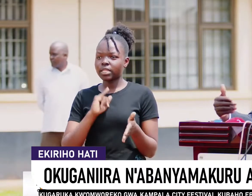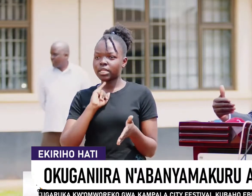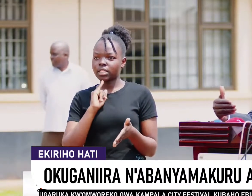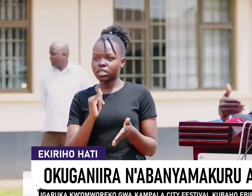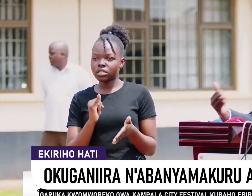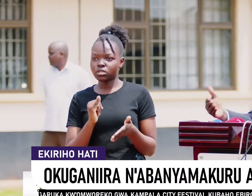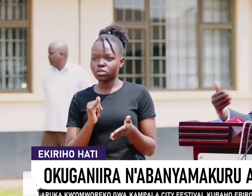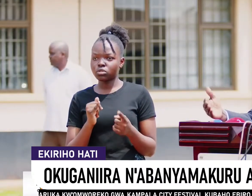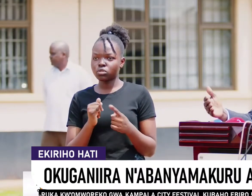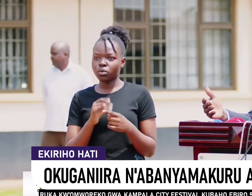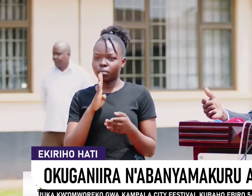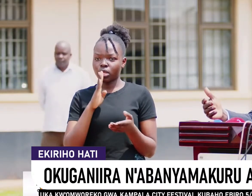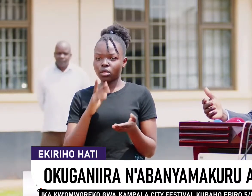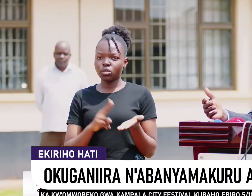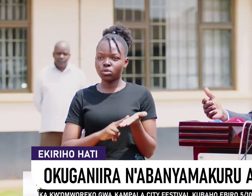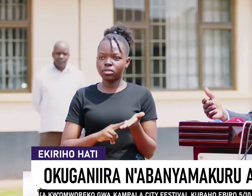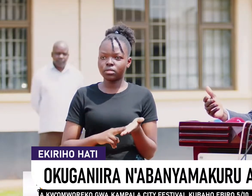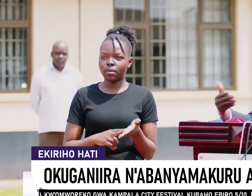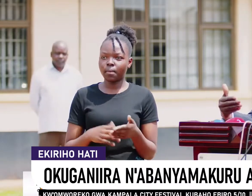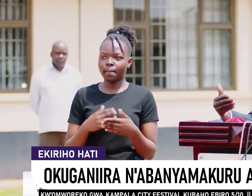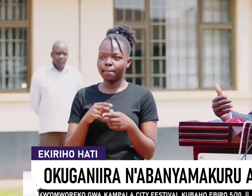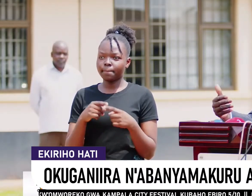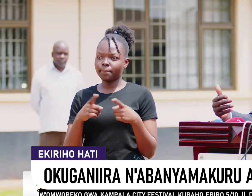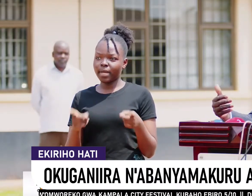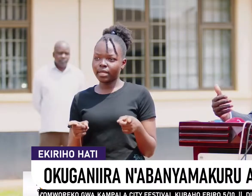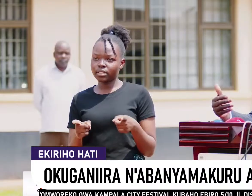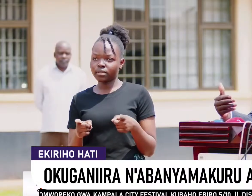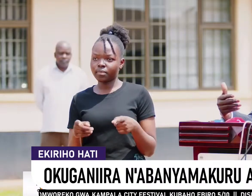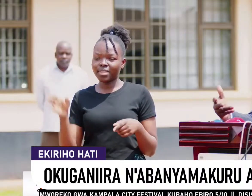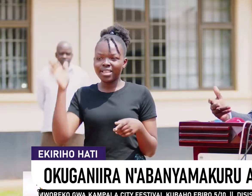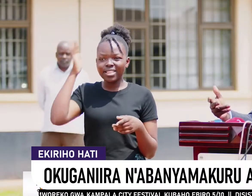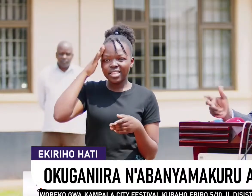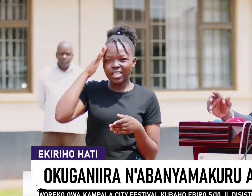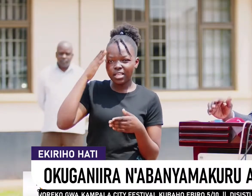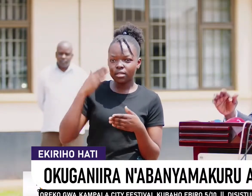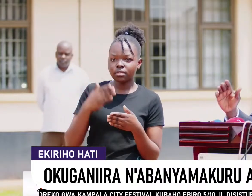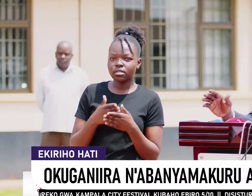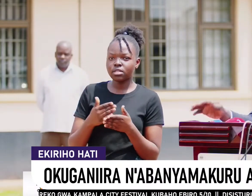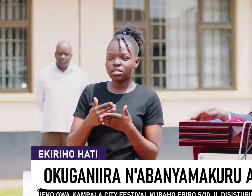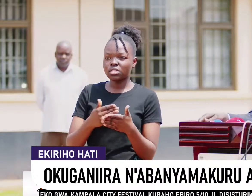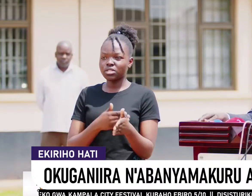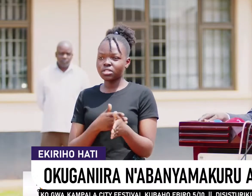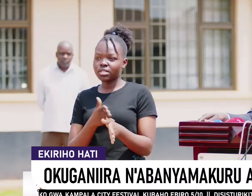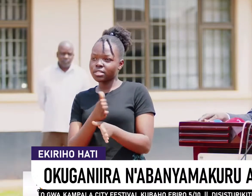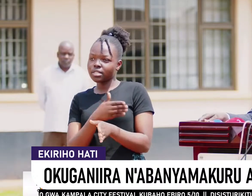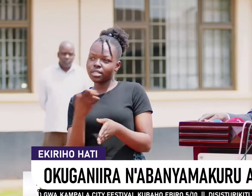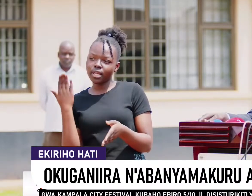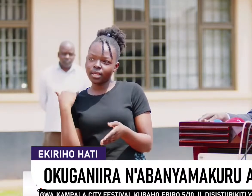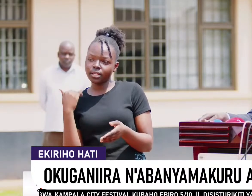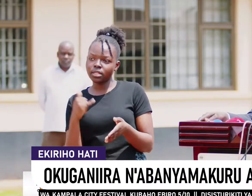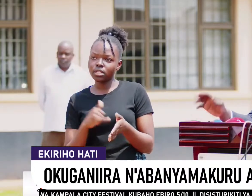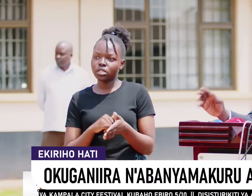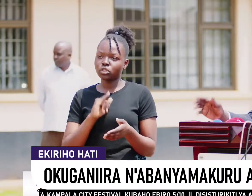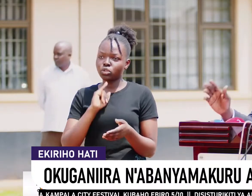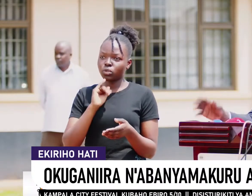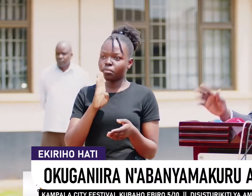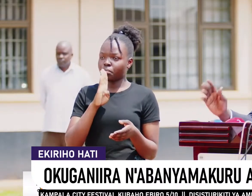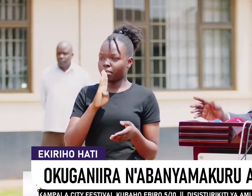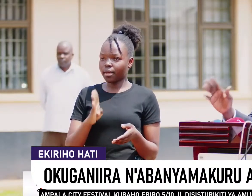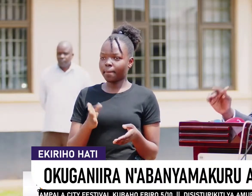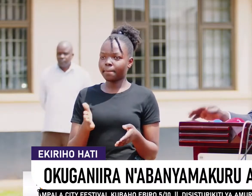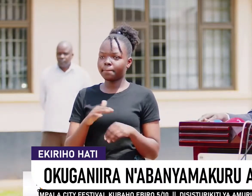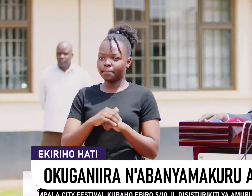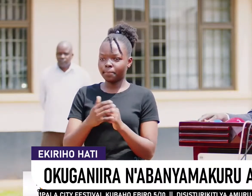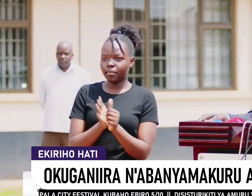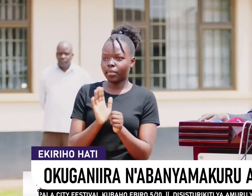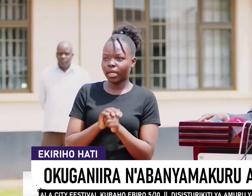think the thinking since then has evolved that we should make it mandatory. So wait, when the law is